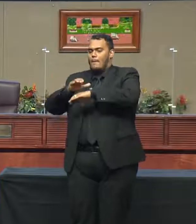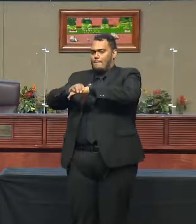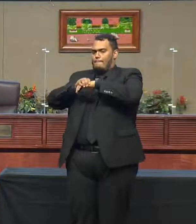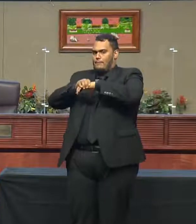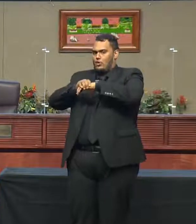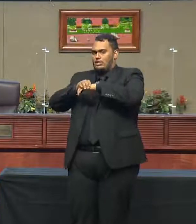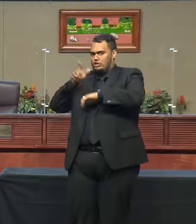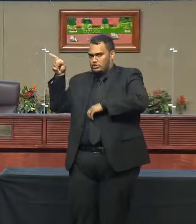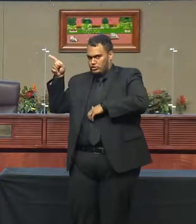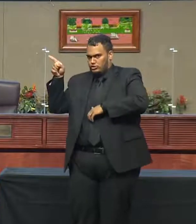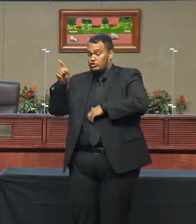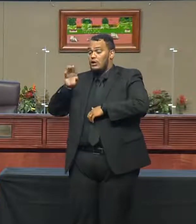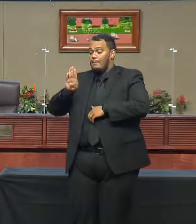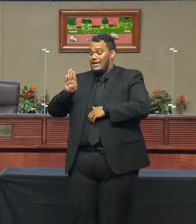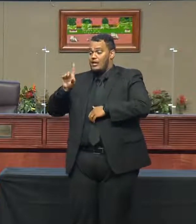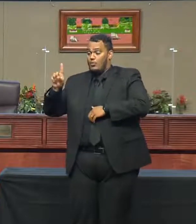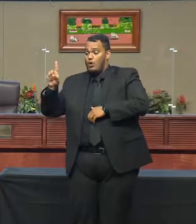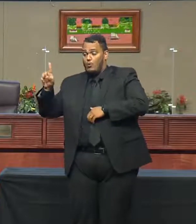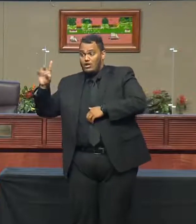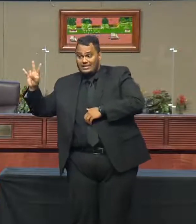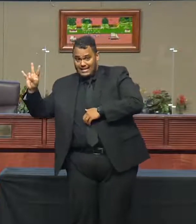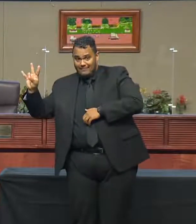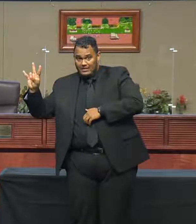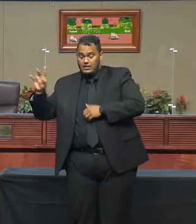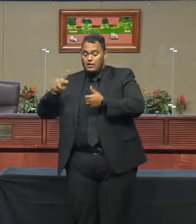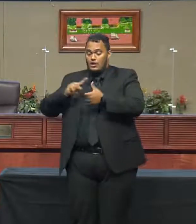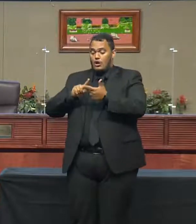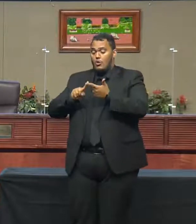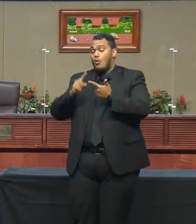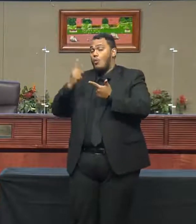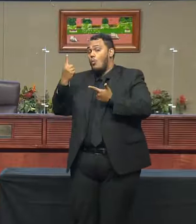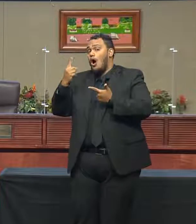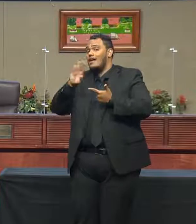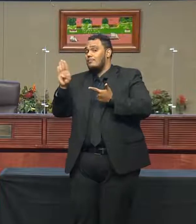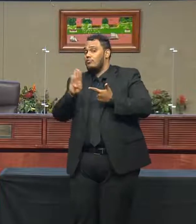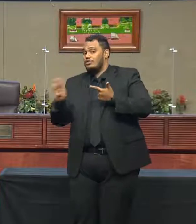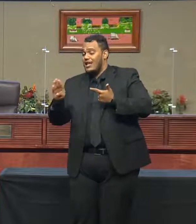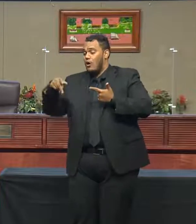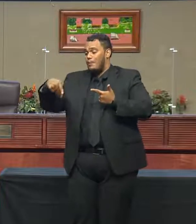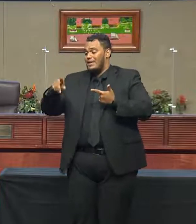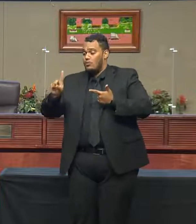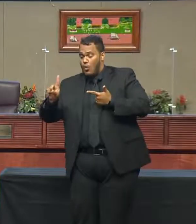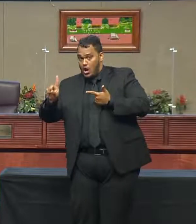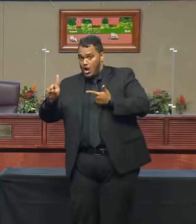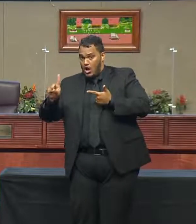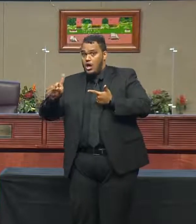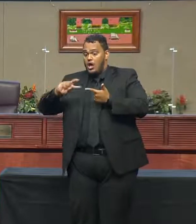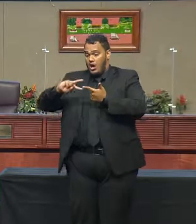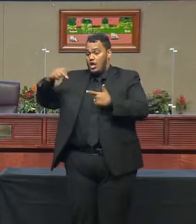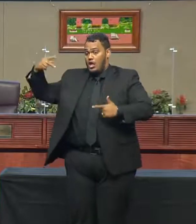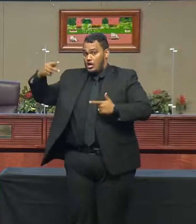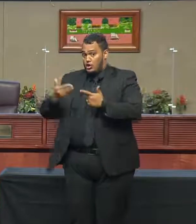B117. One is the Brazil variant, P1, and one is the California variant, which is